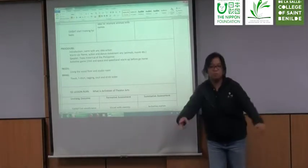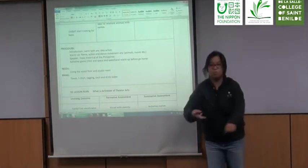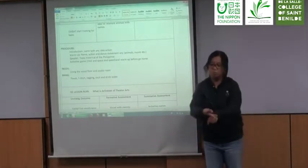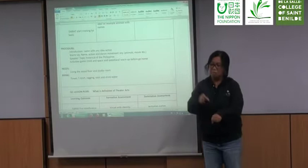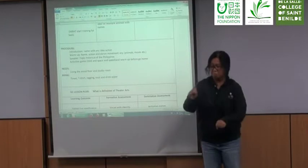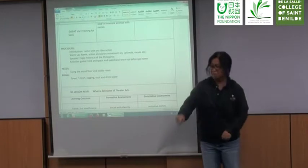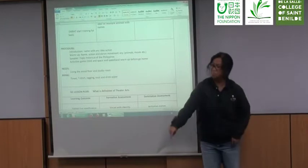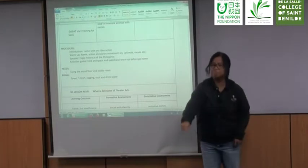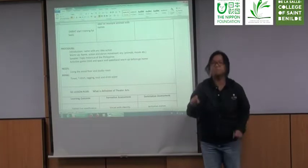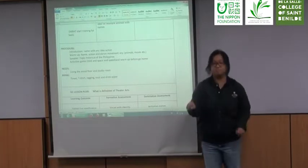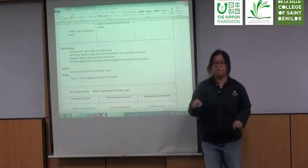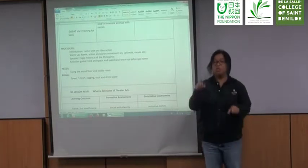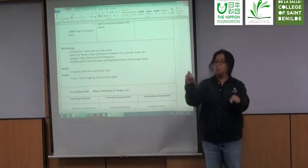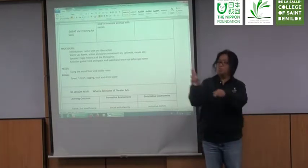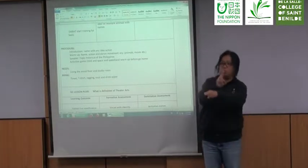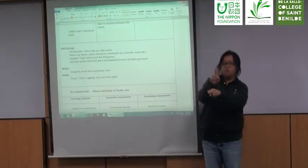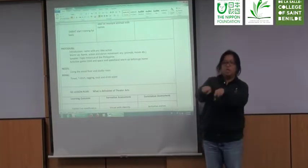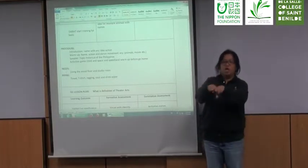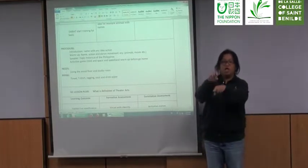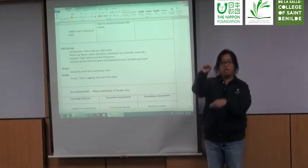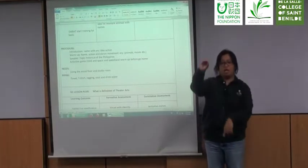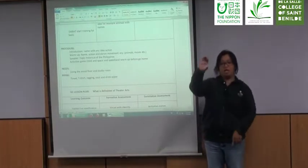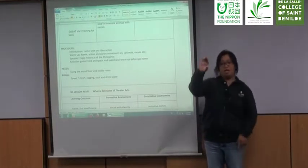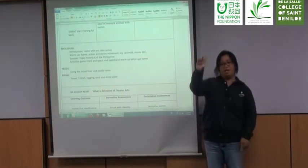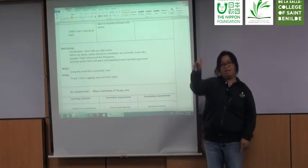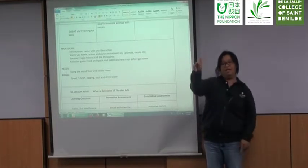For us, not special.